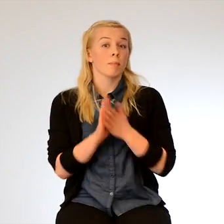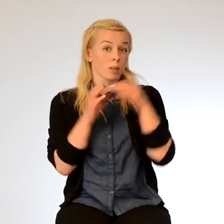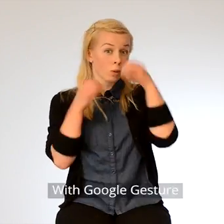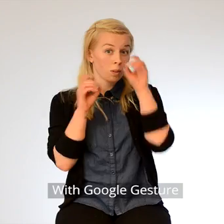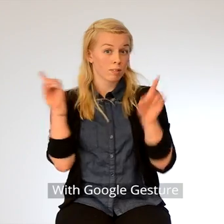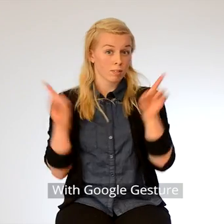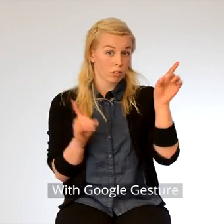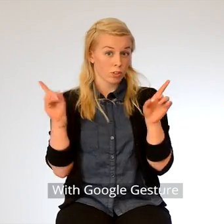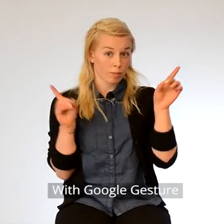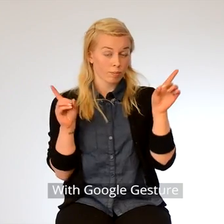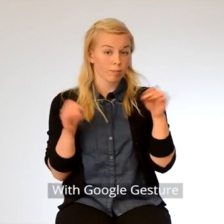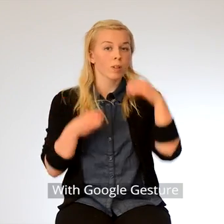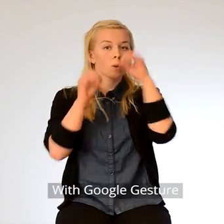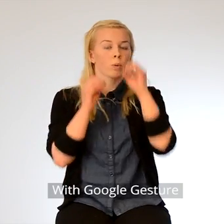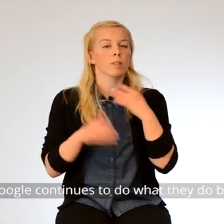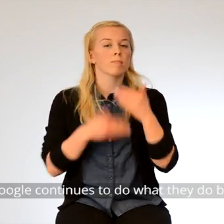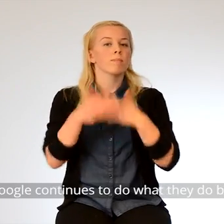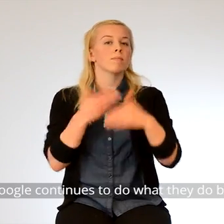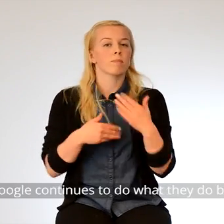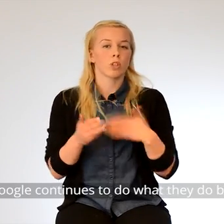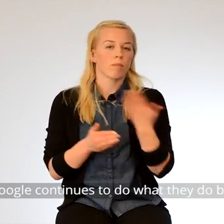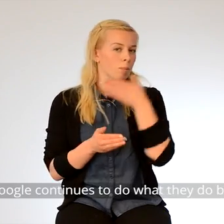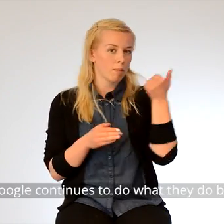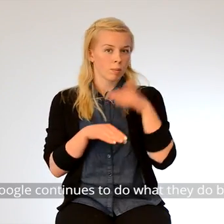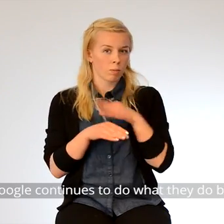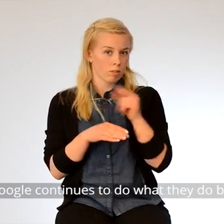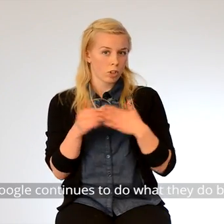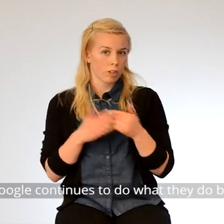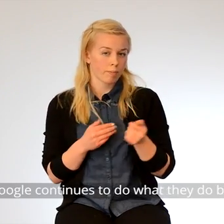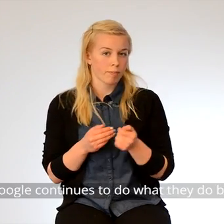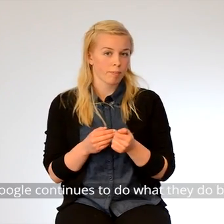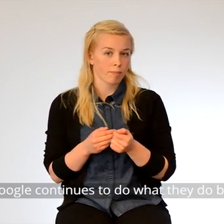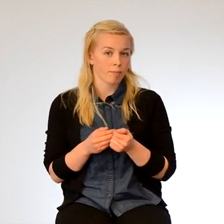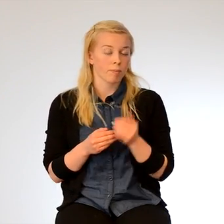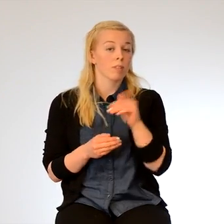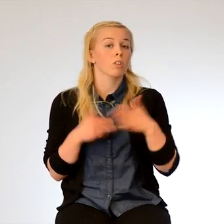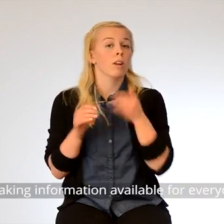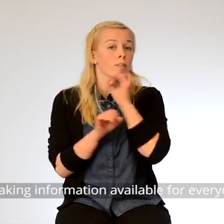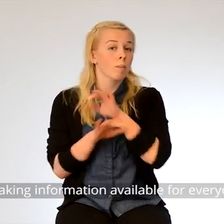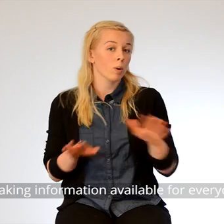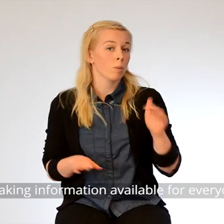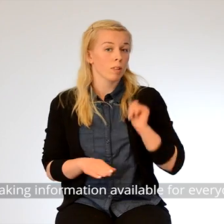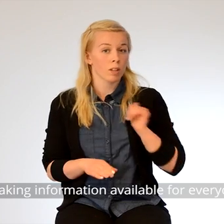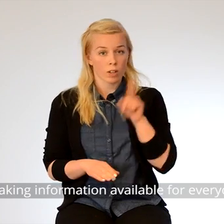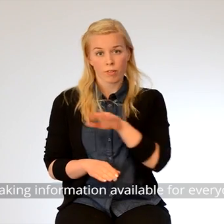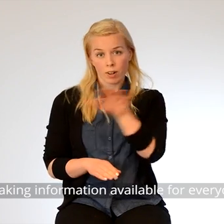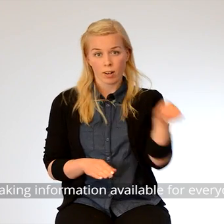With Google Gesture, Google continues to do what they do best, making information available for